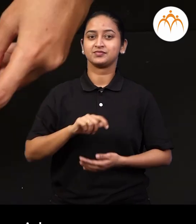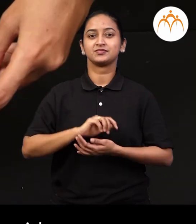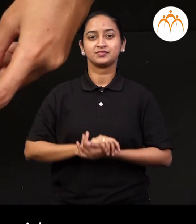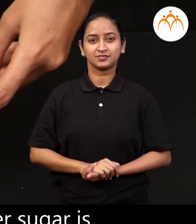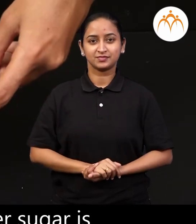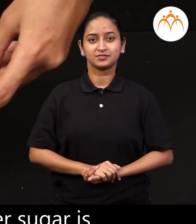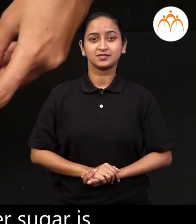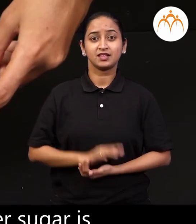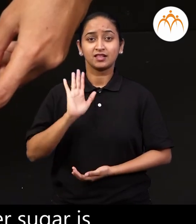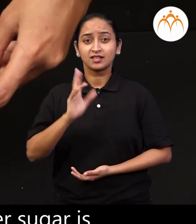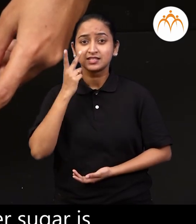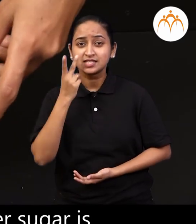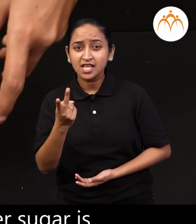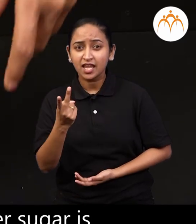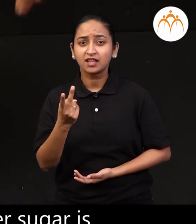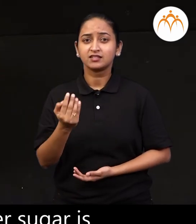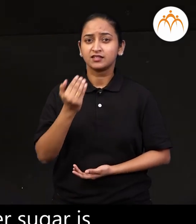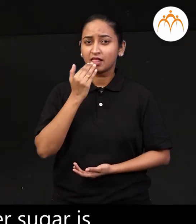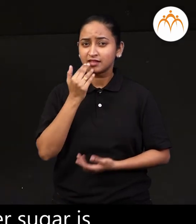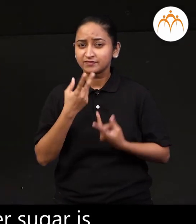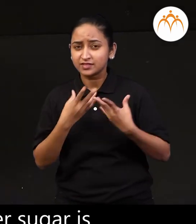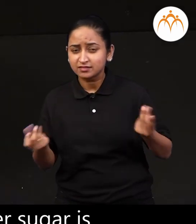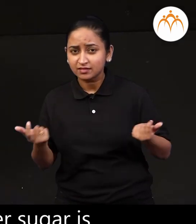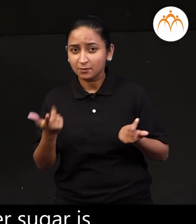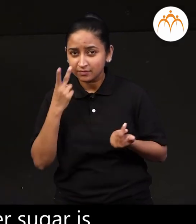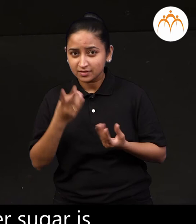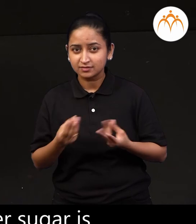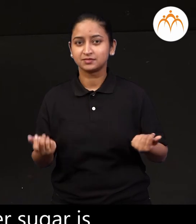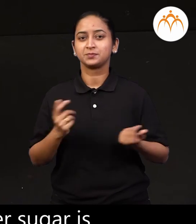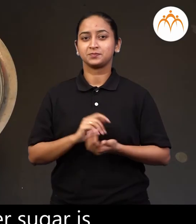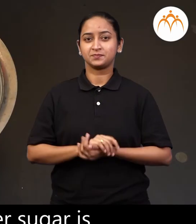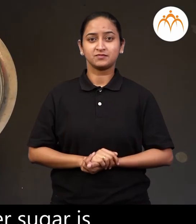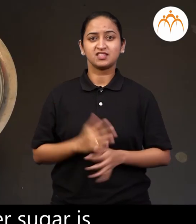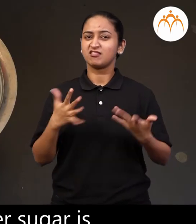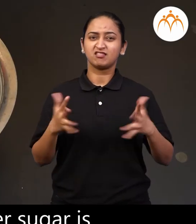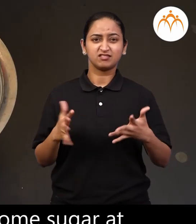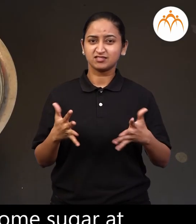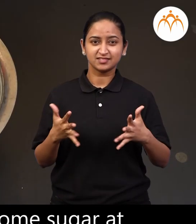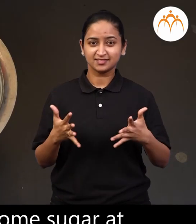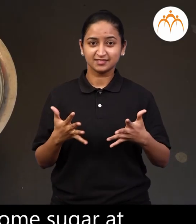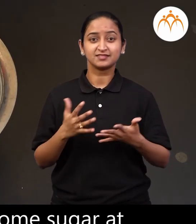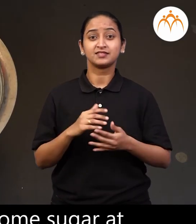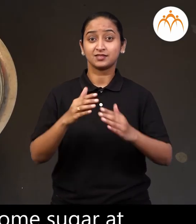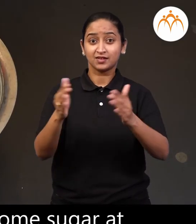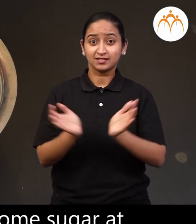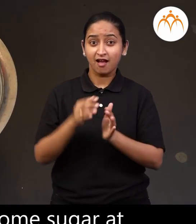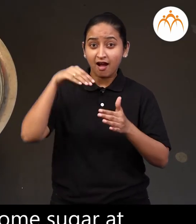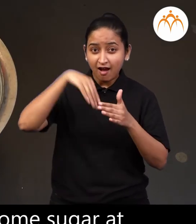Let us see whether sugar is completely dissolved. No, we can still see